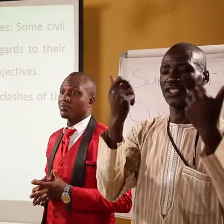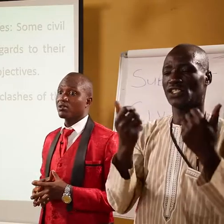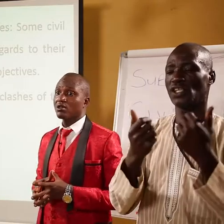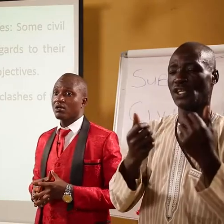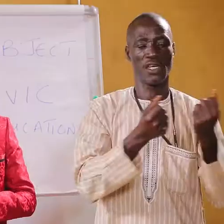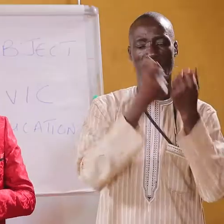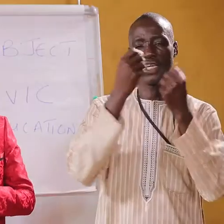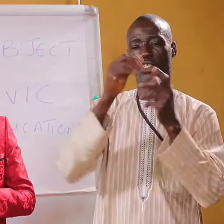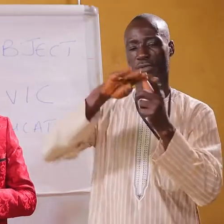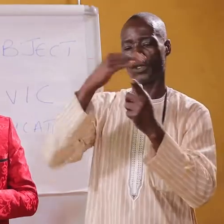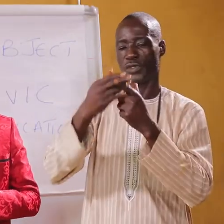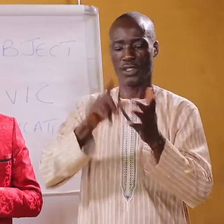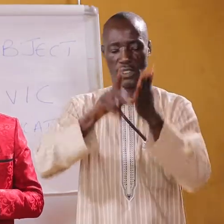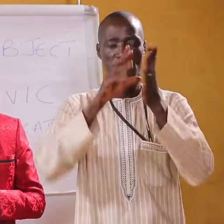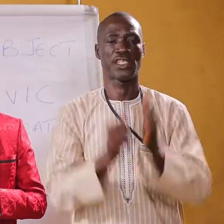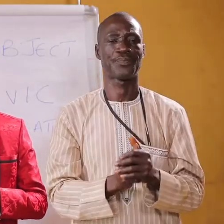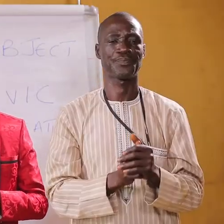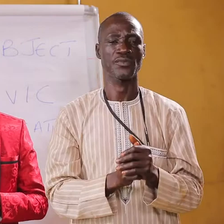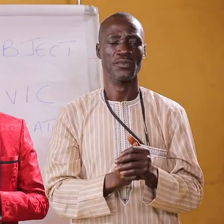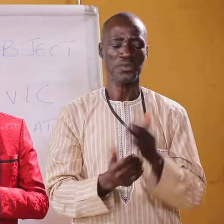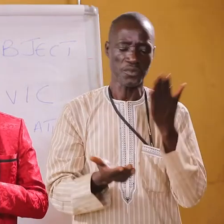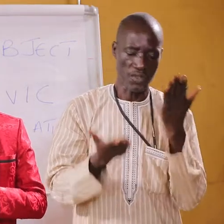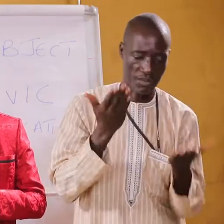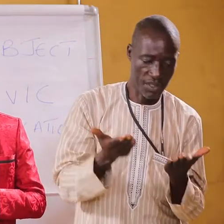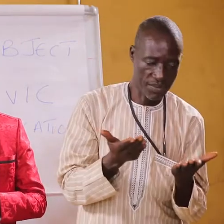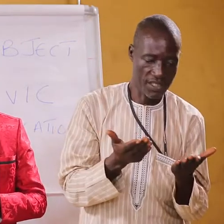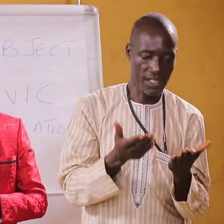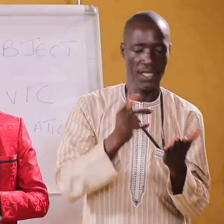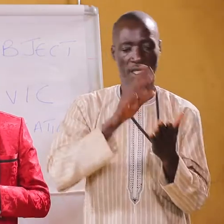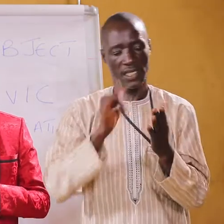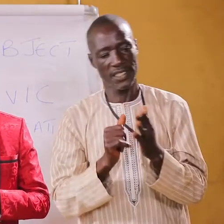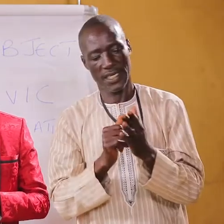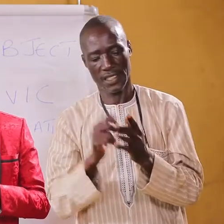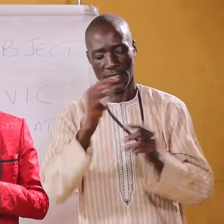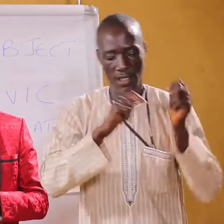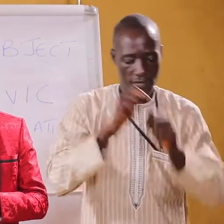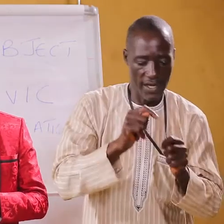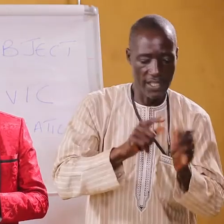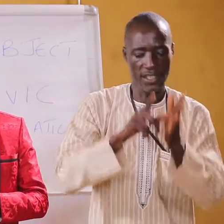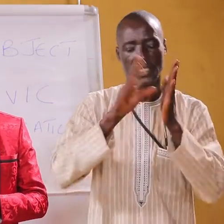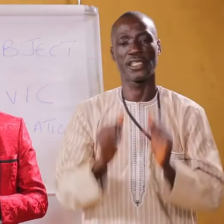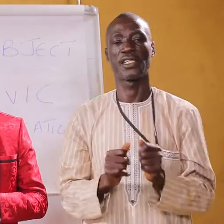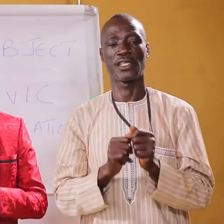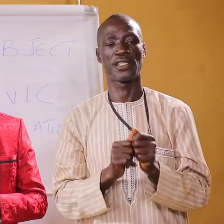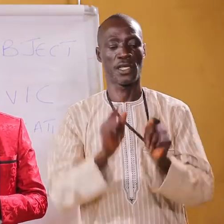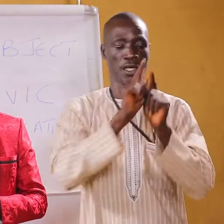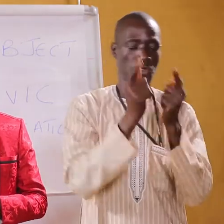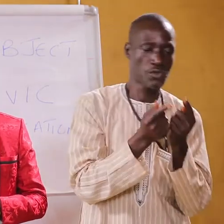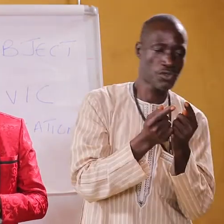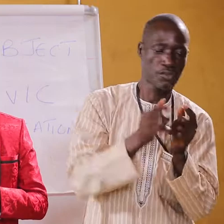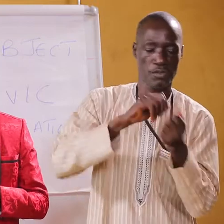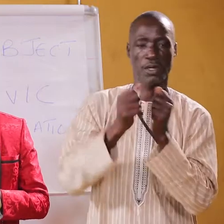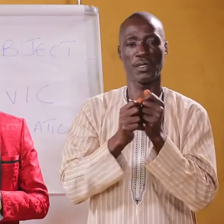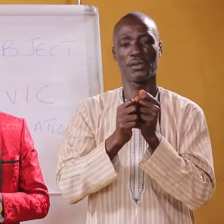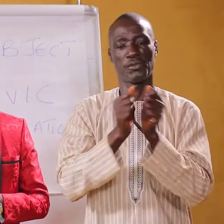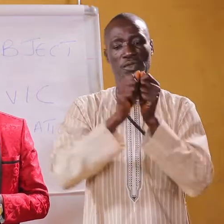the leadership. We all know that there is always the issue of leadership tussle when it comes to groups, when it comes to associations